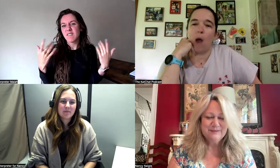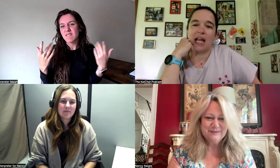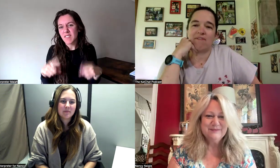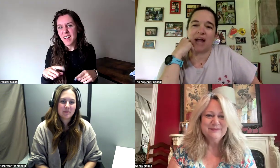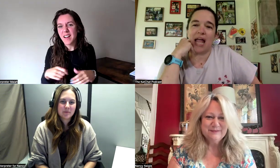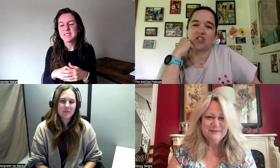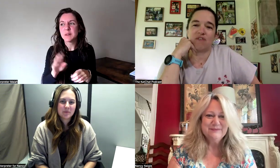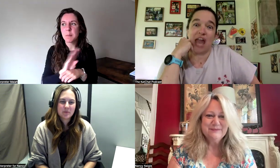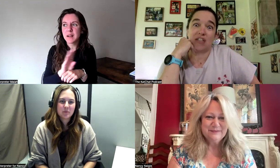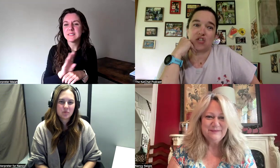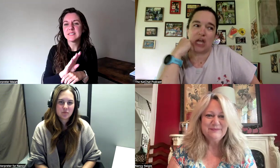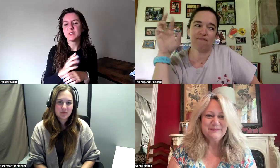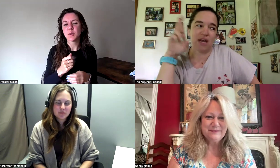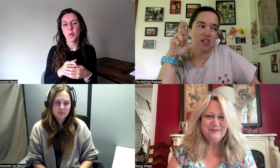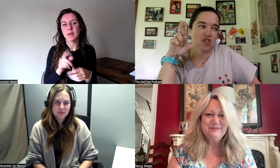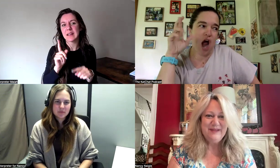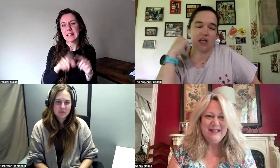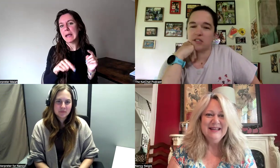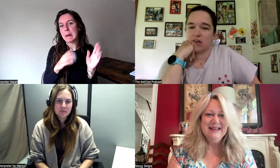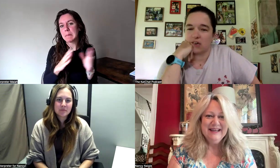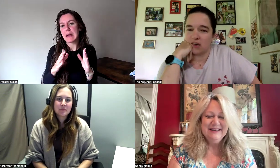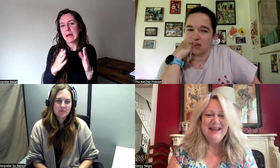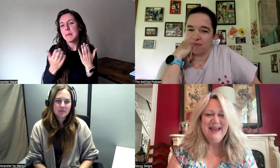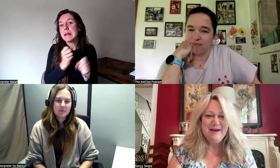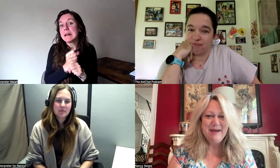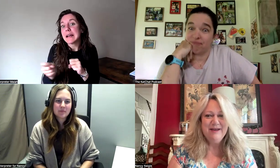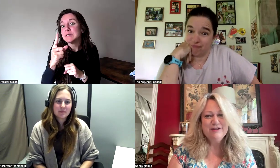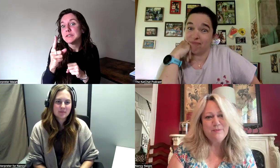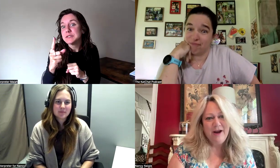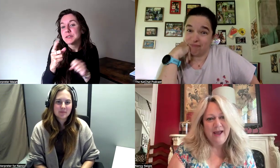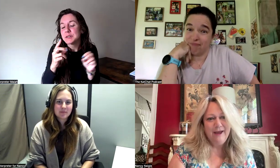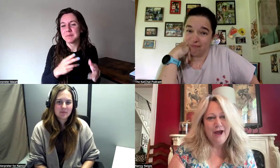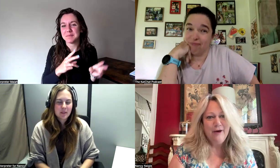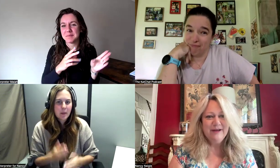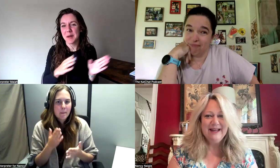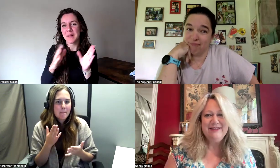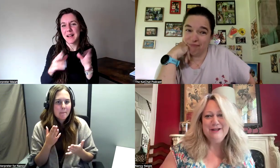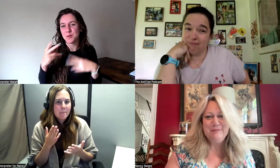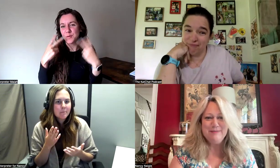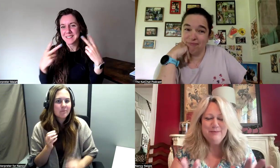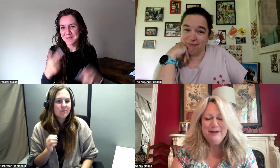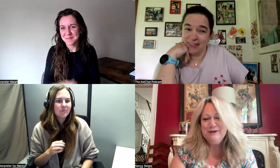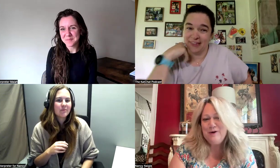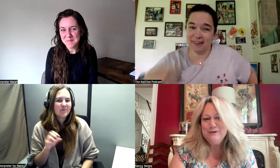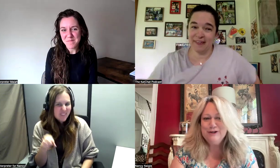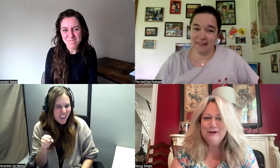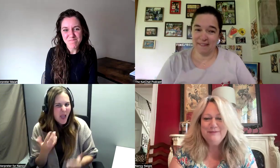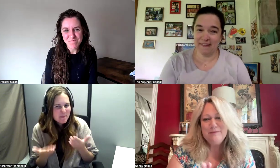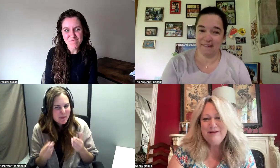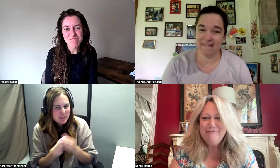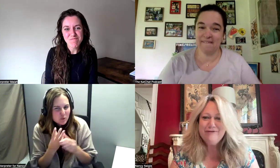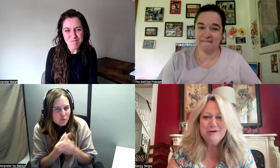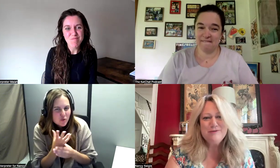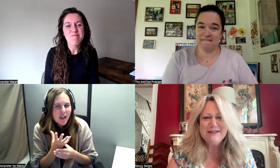plan a Hawaii vacation for next year. Fingers crossed. yeah, maybe in the spring, and then the baby will be a little older